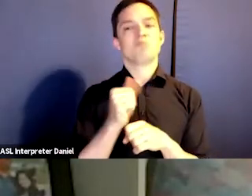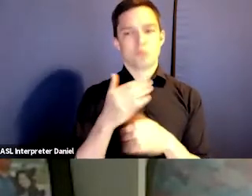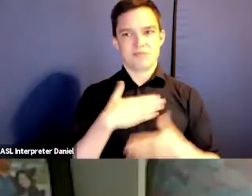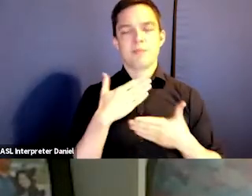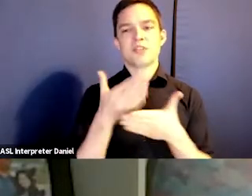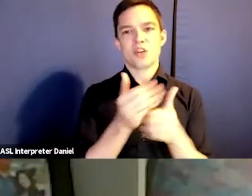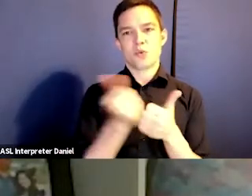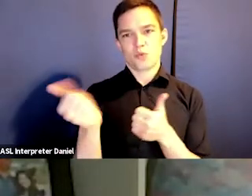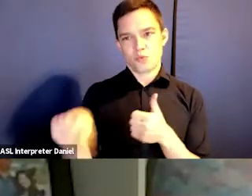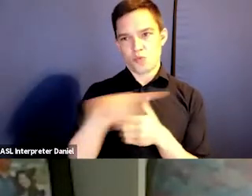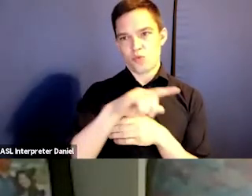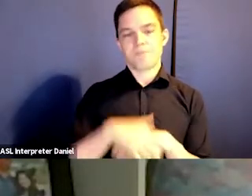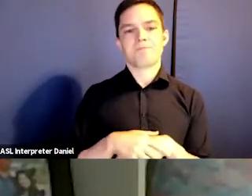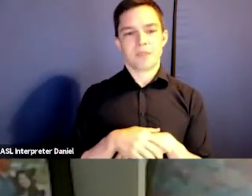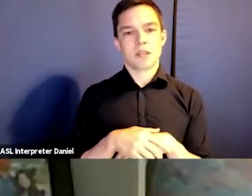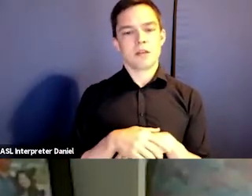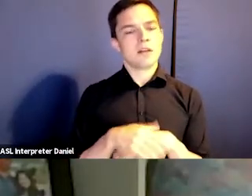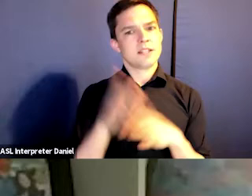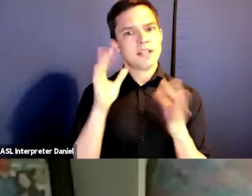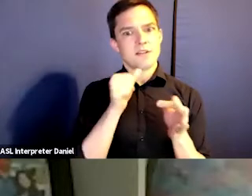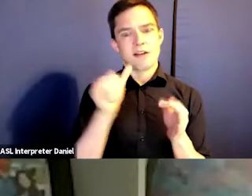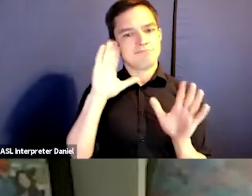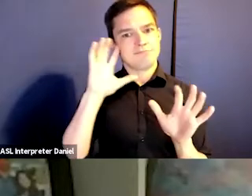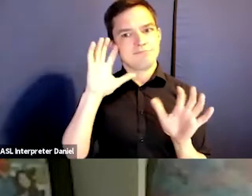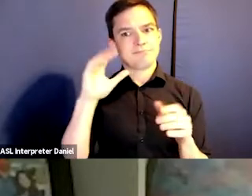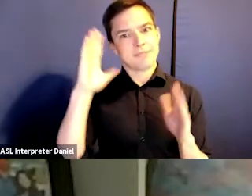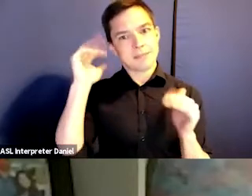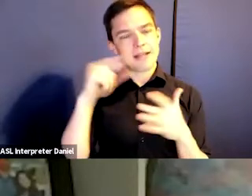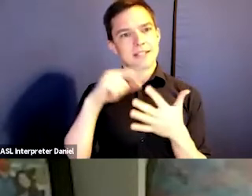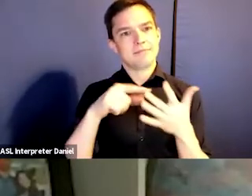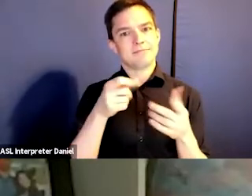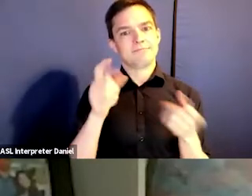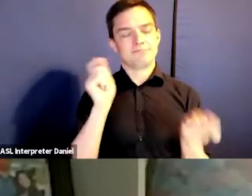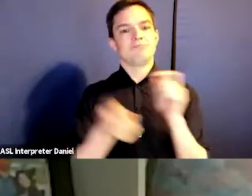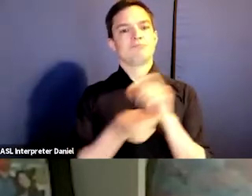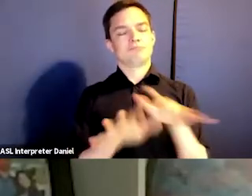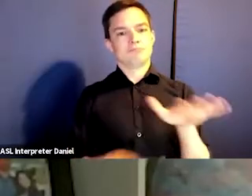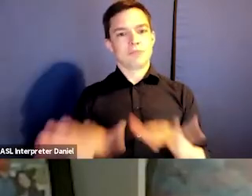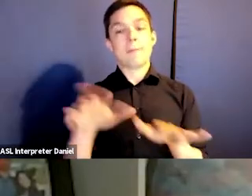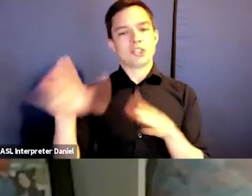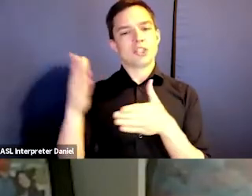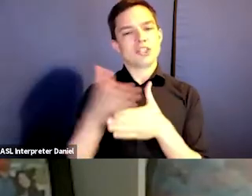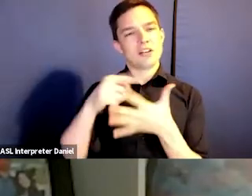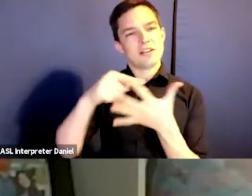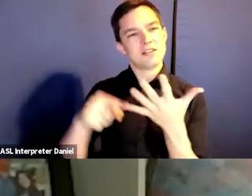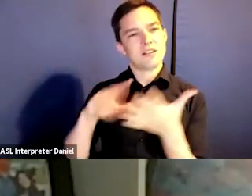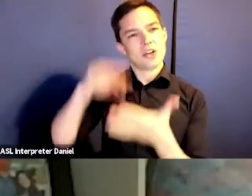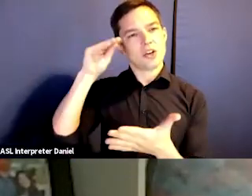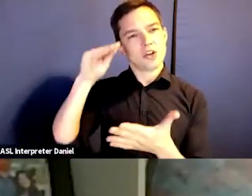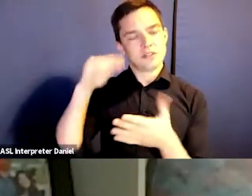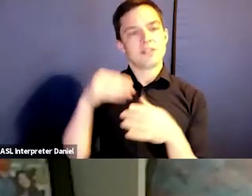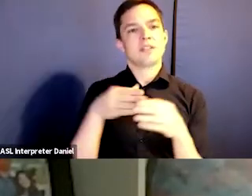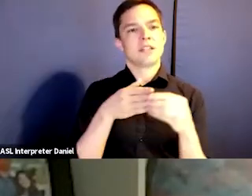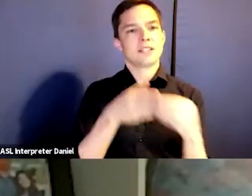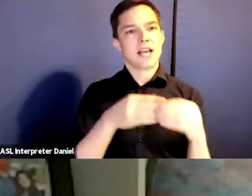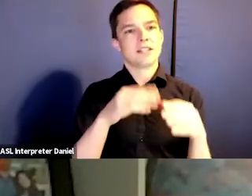you all. It was definitely an unexpected turn of events, but she was able to share lessons learned in a guidance brief and